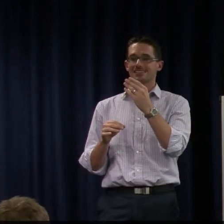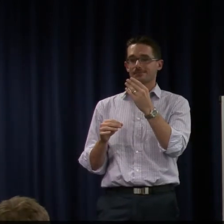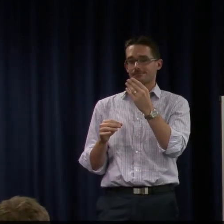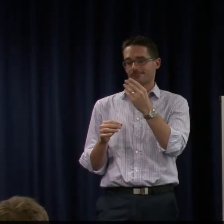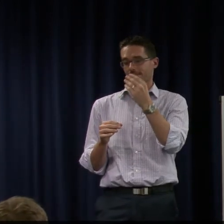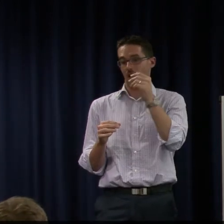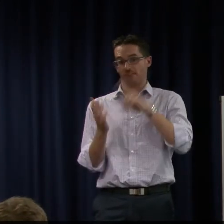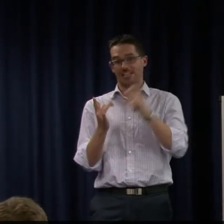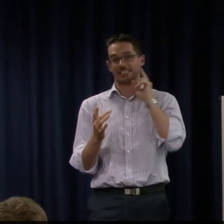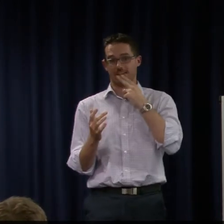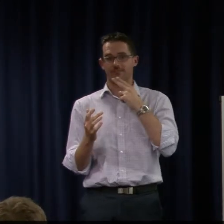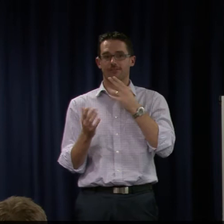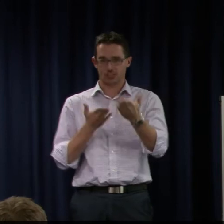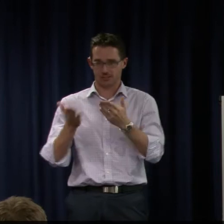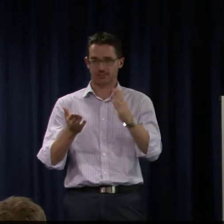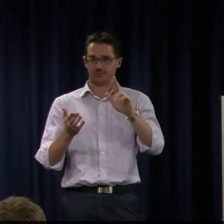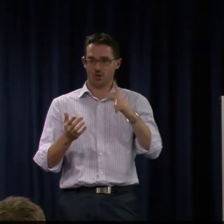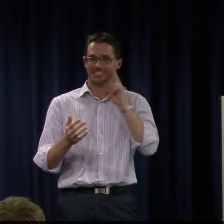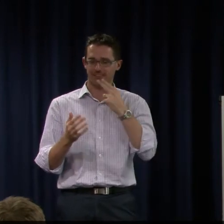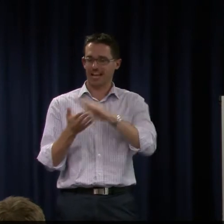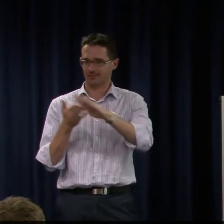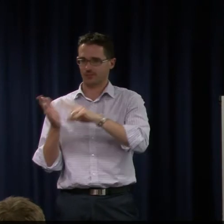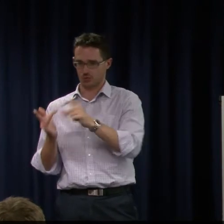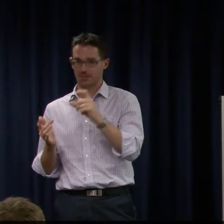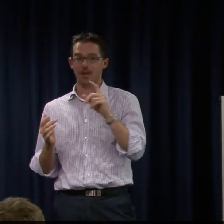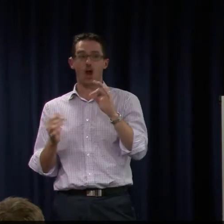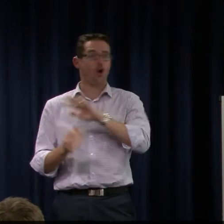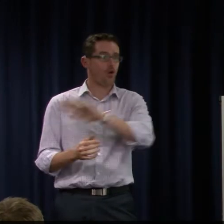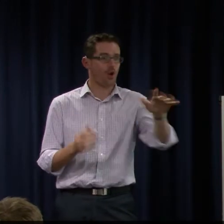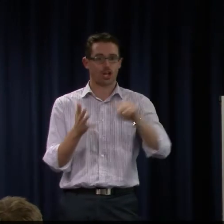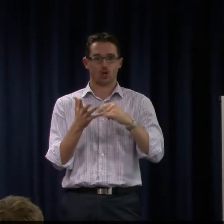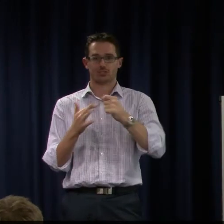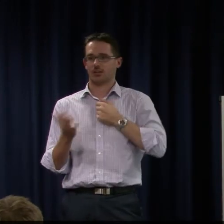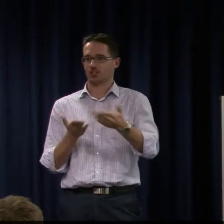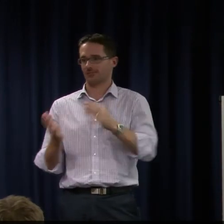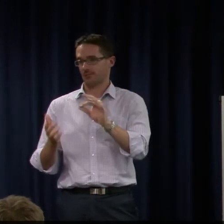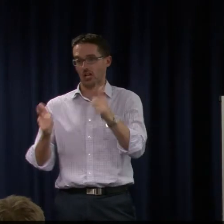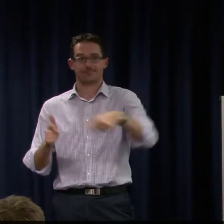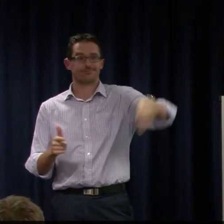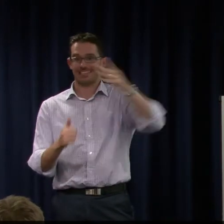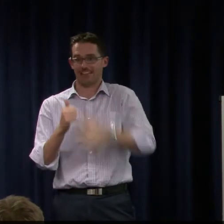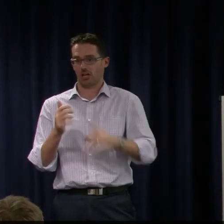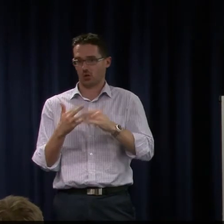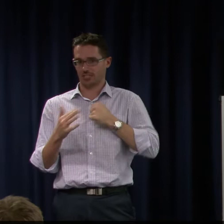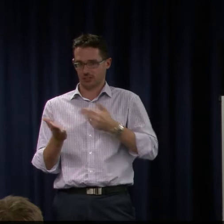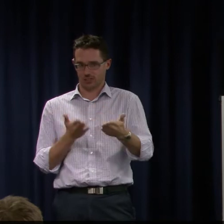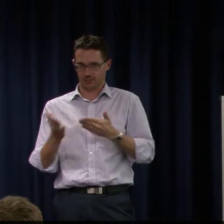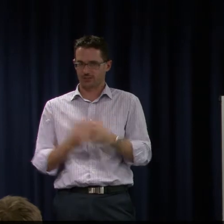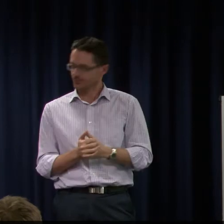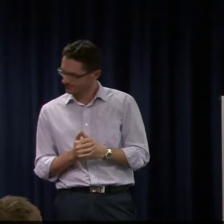The next question is about Vicdeaf and our services to deaf and hearing people. Not all people use our